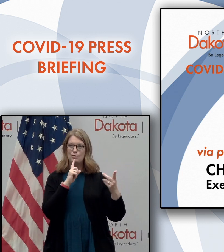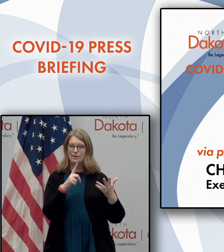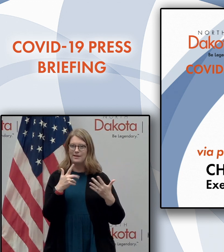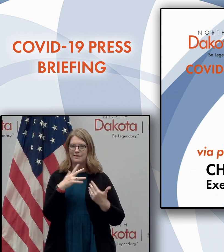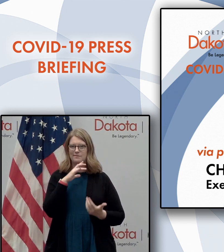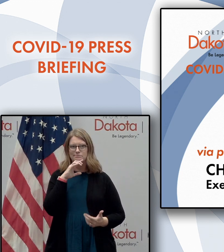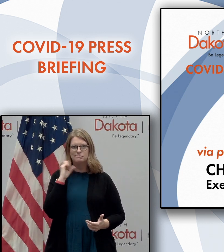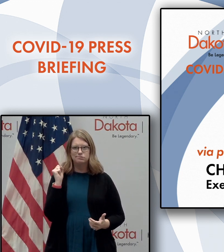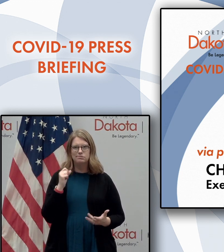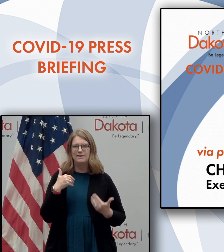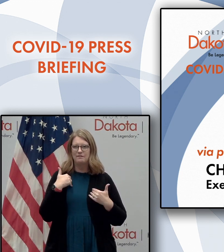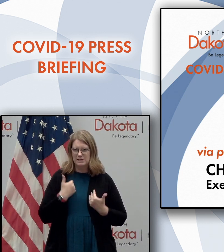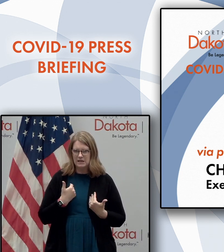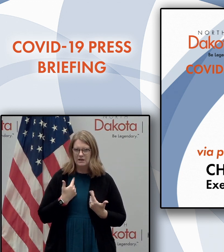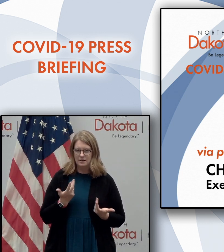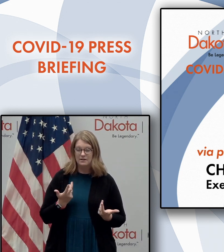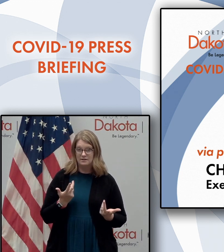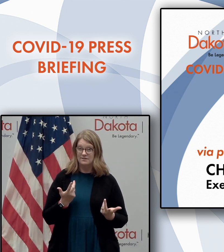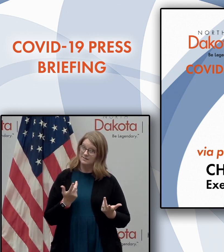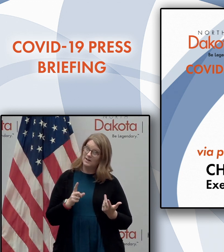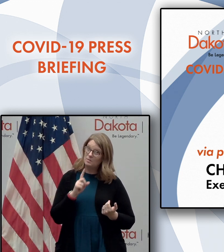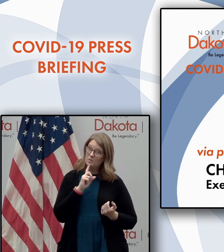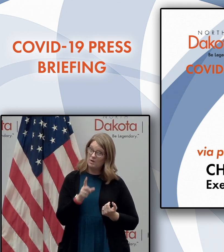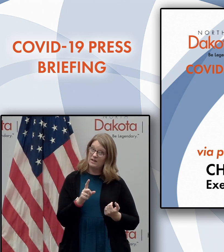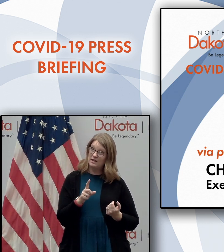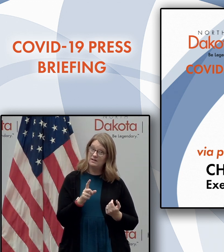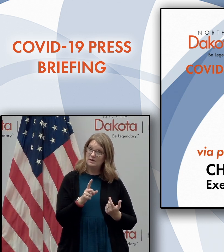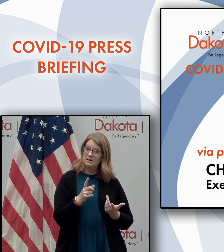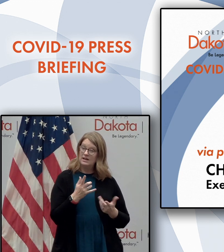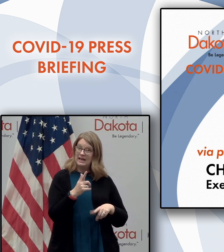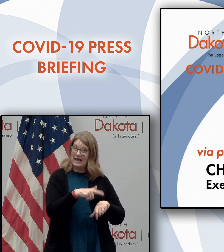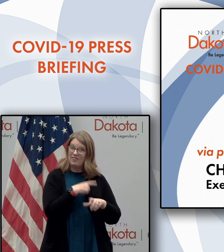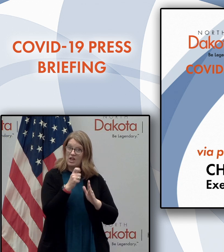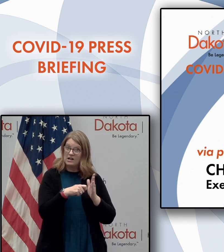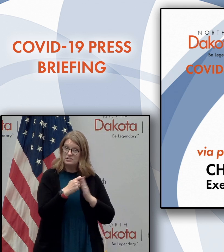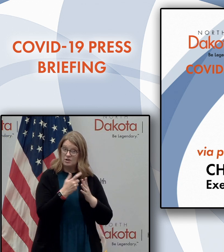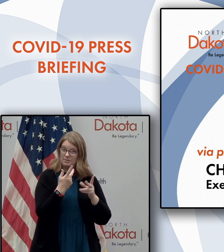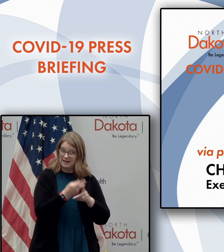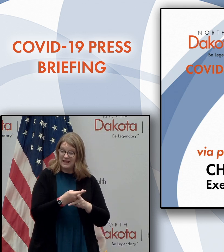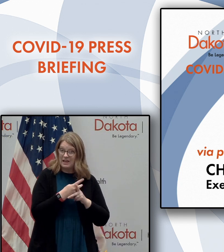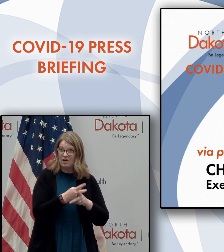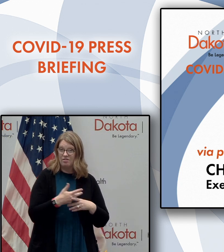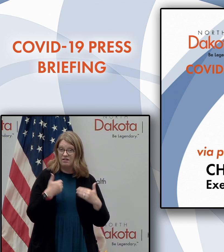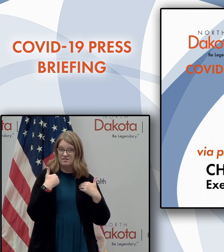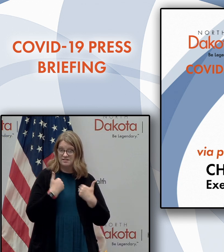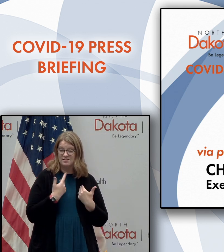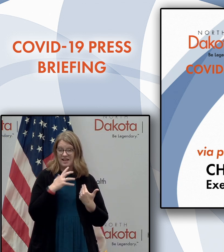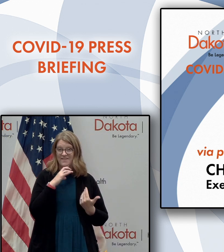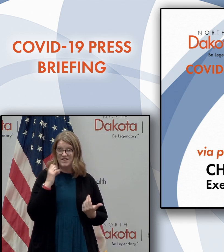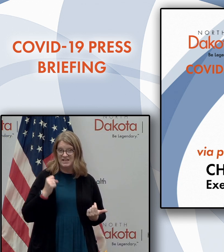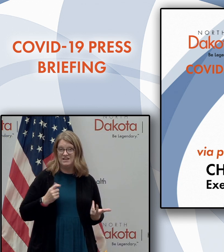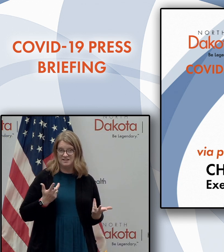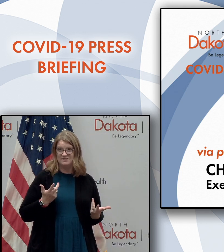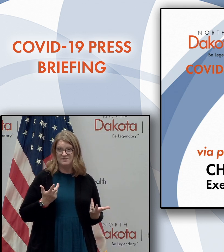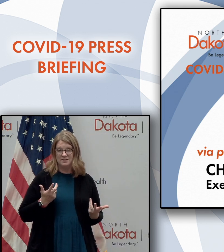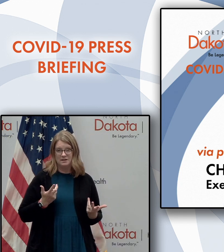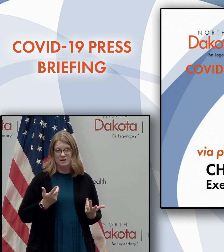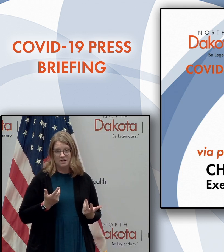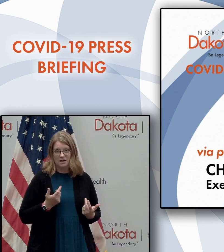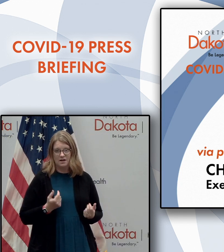everyone. There's a fair amount of fatigue in long-term care, and as the governor said,